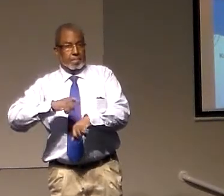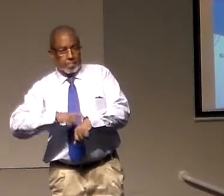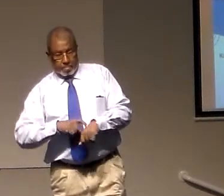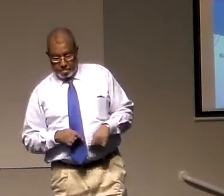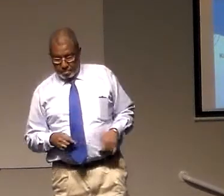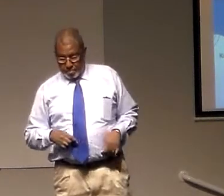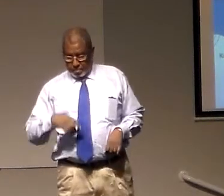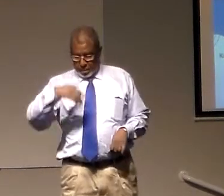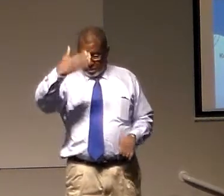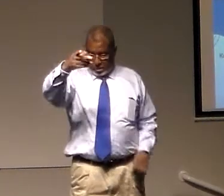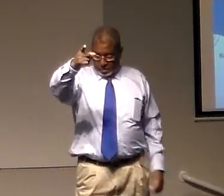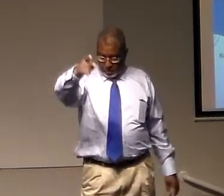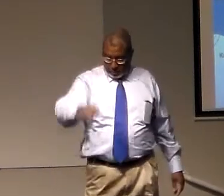time.